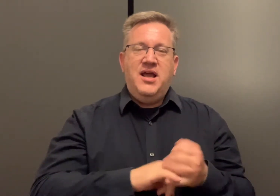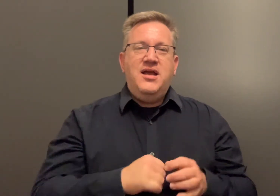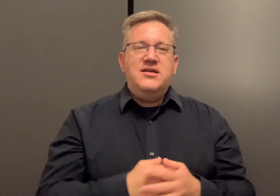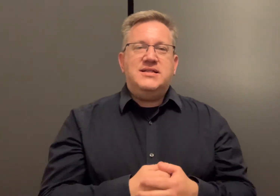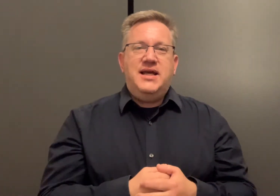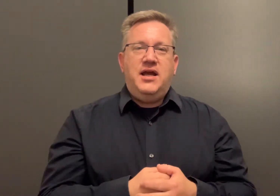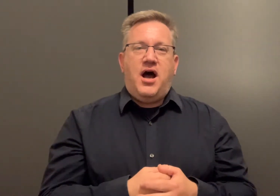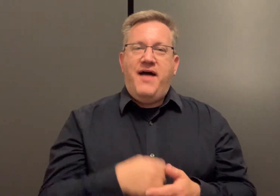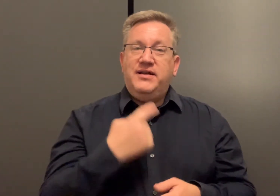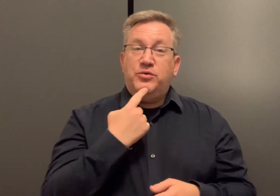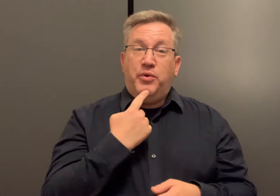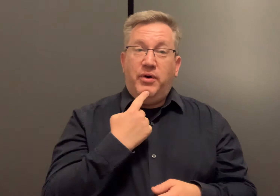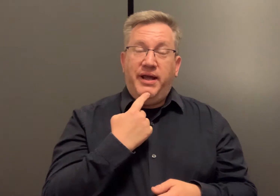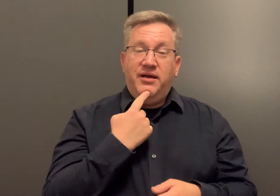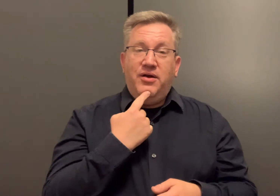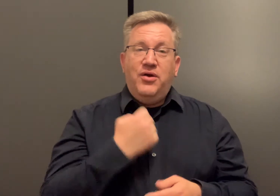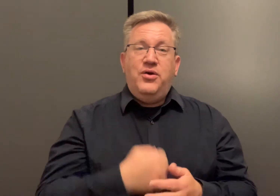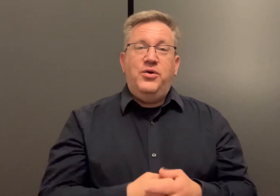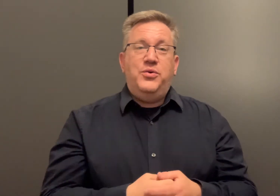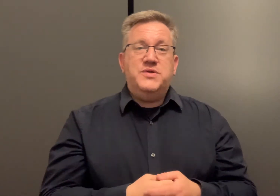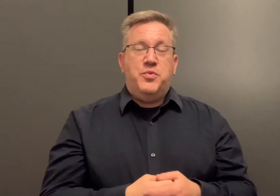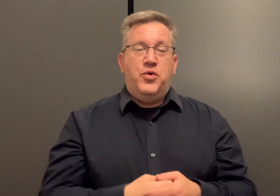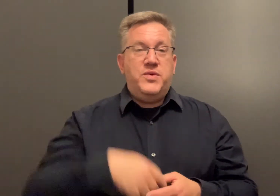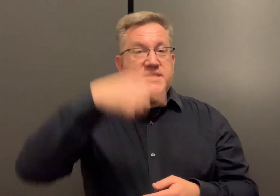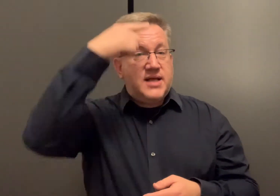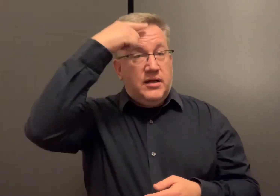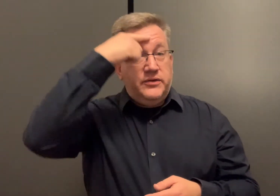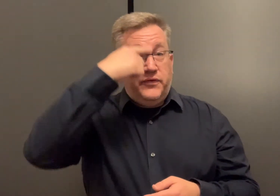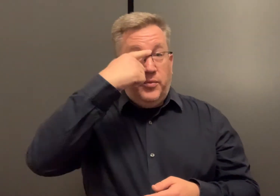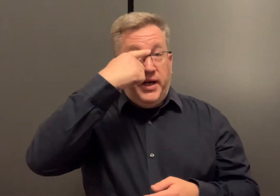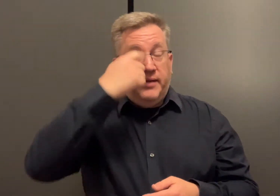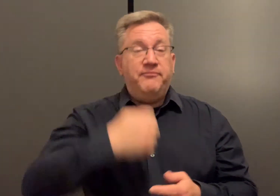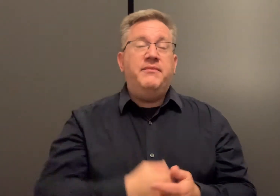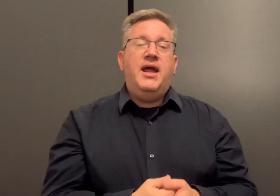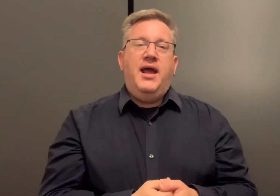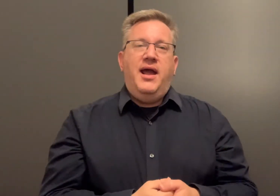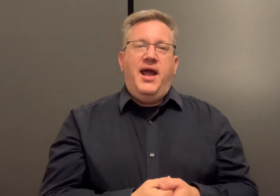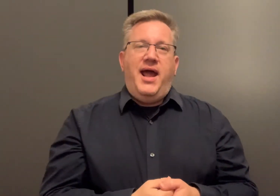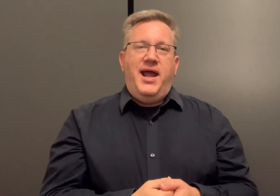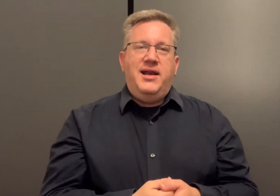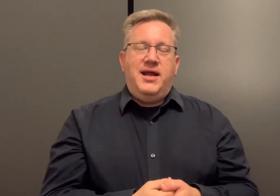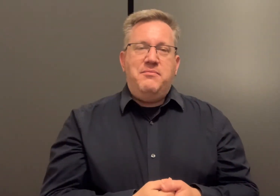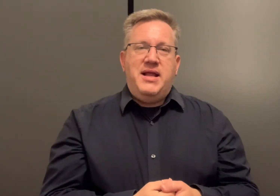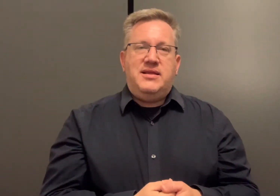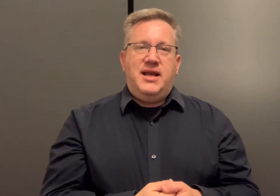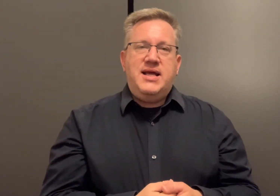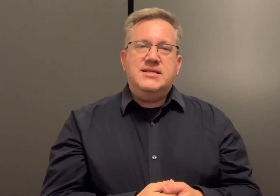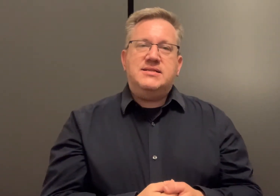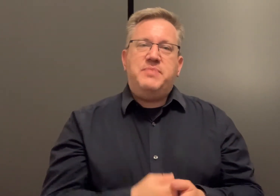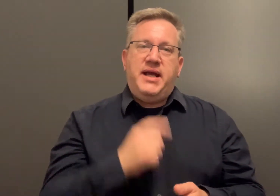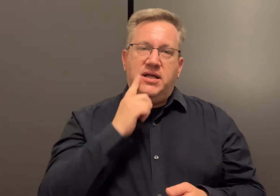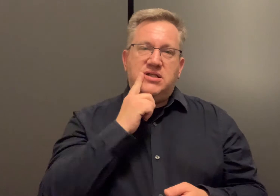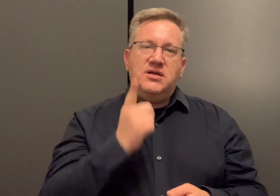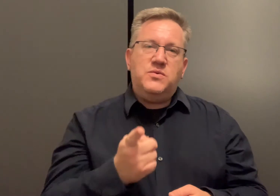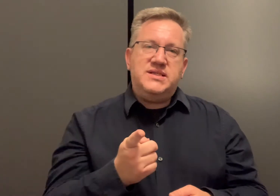You see, I have a little boy who was born with a skull deformity and it meant that his speech was